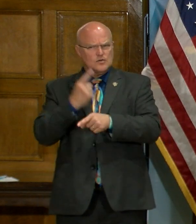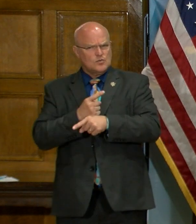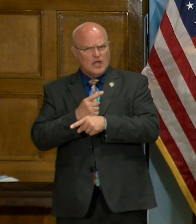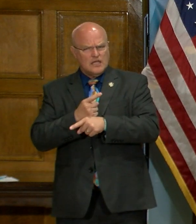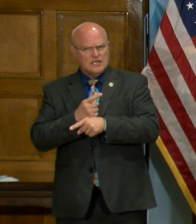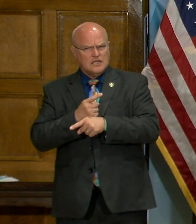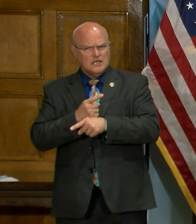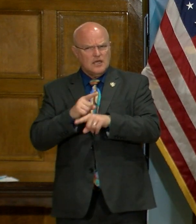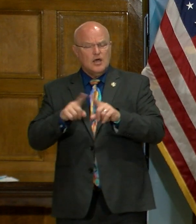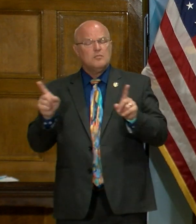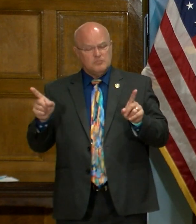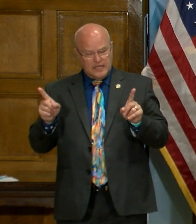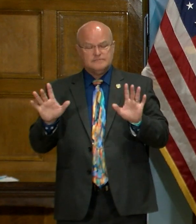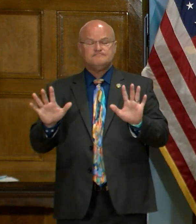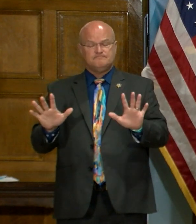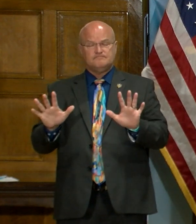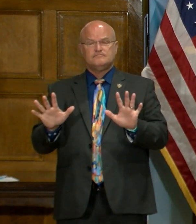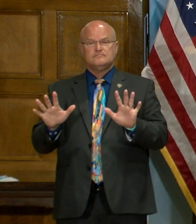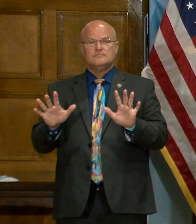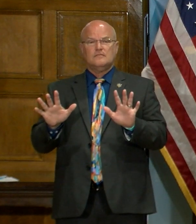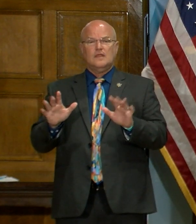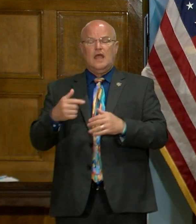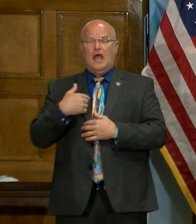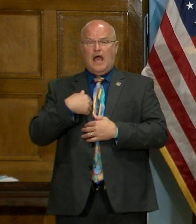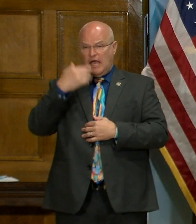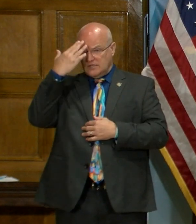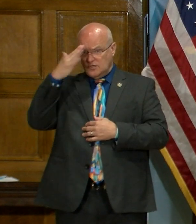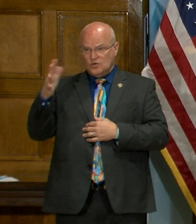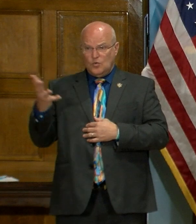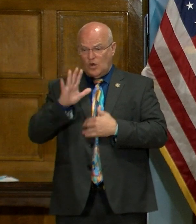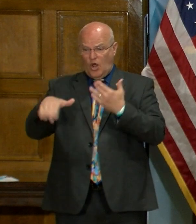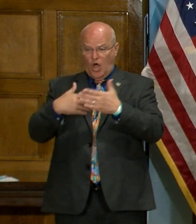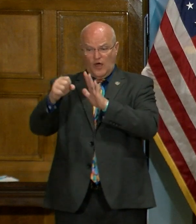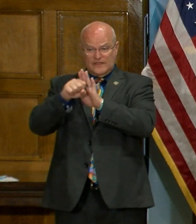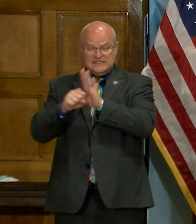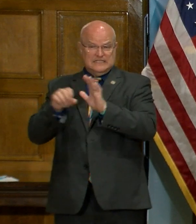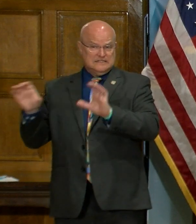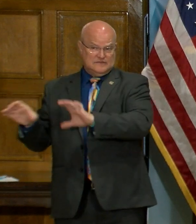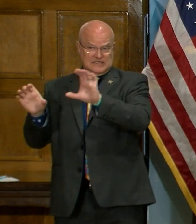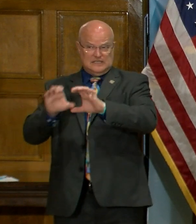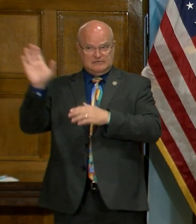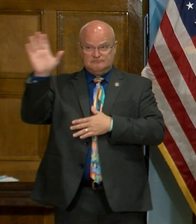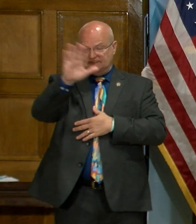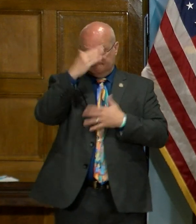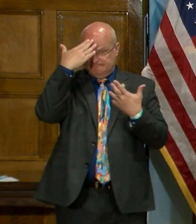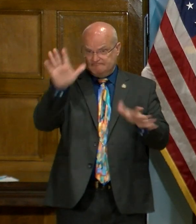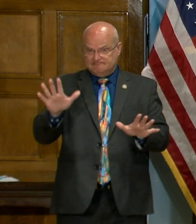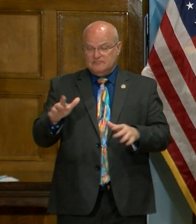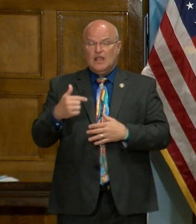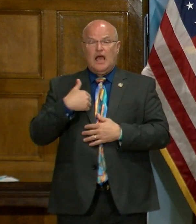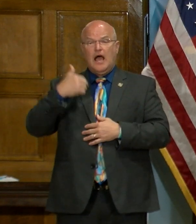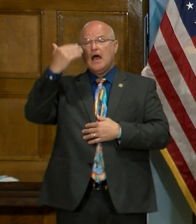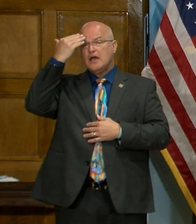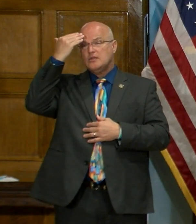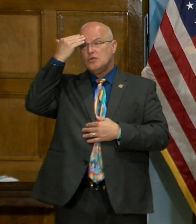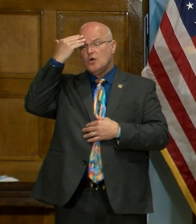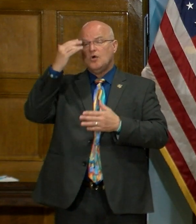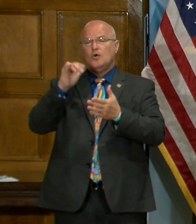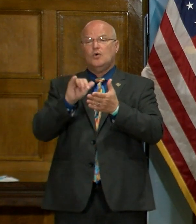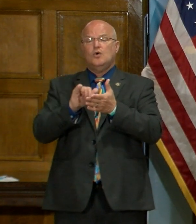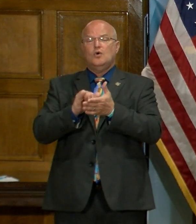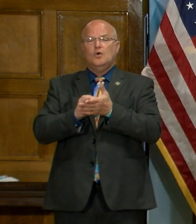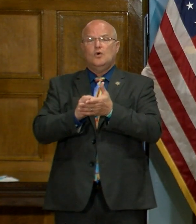right, but you know, I don't know of what all the states have done. I know